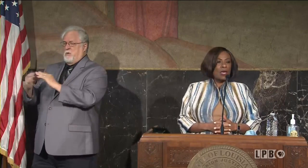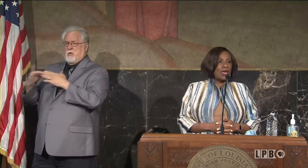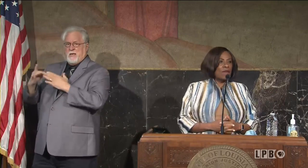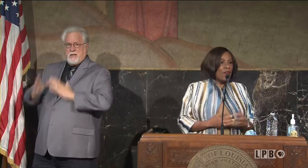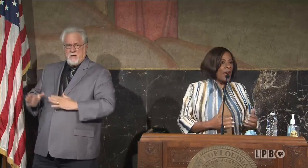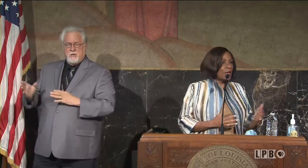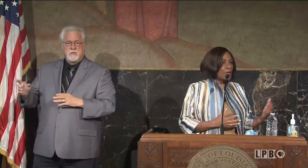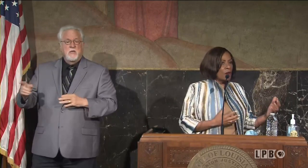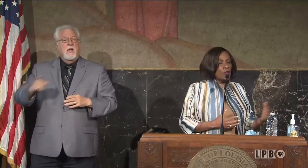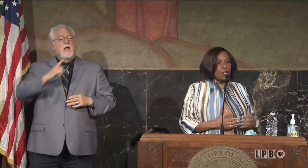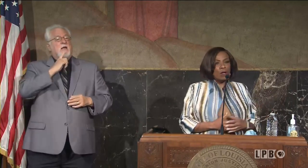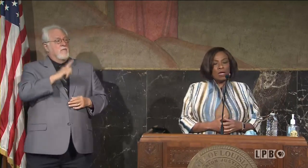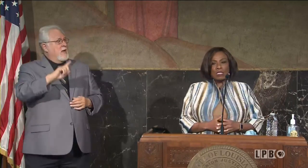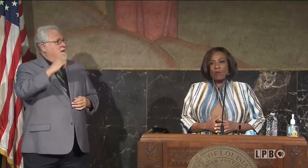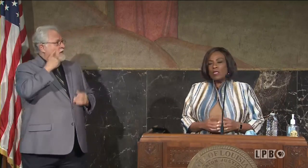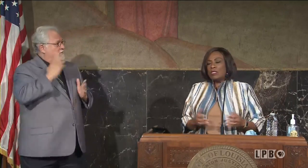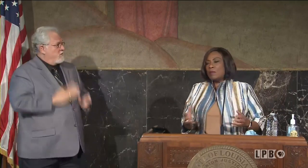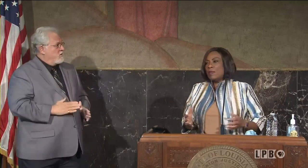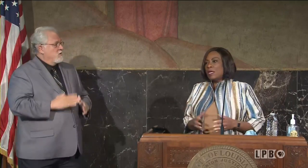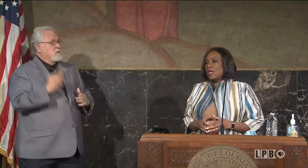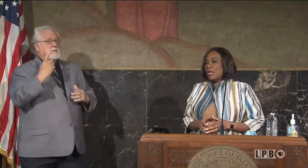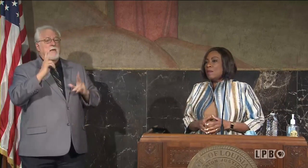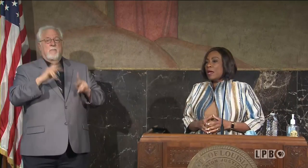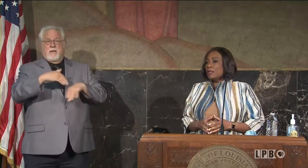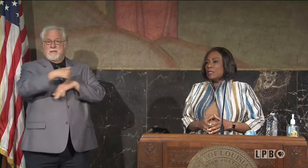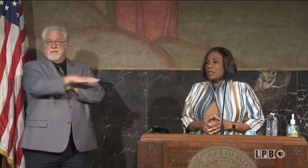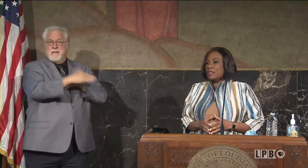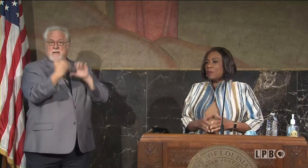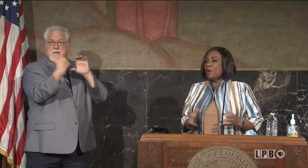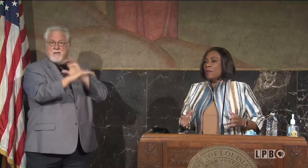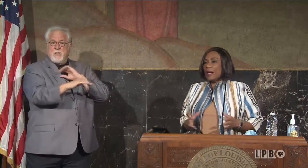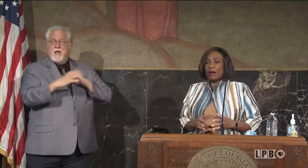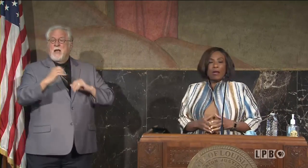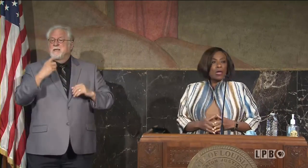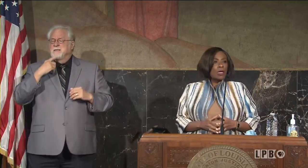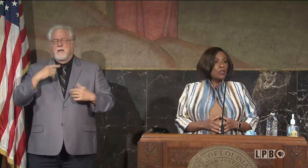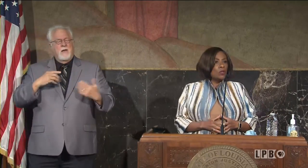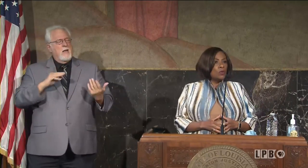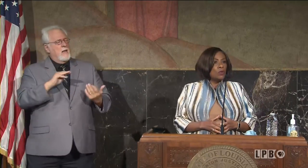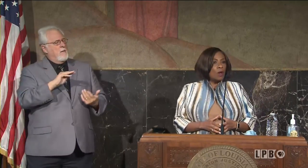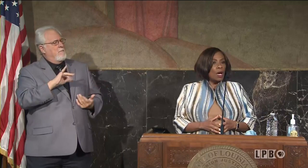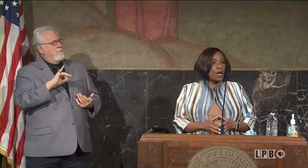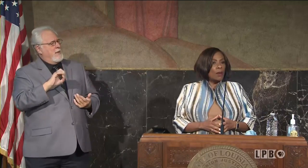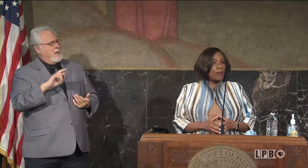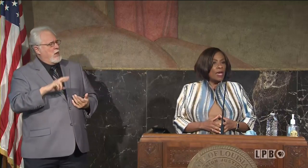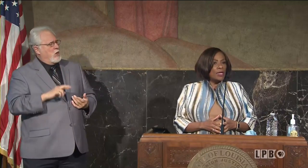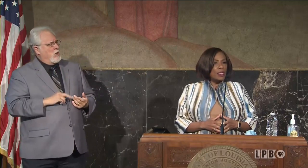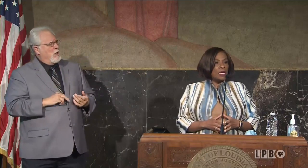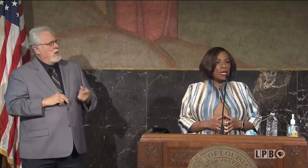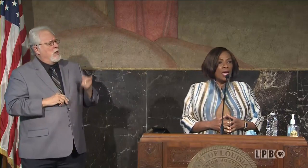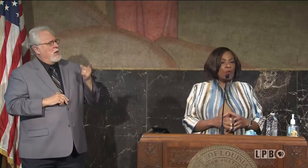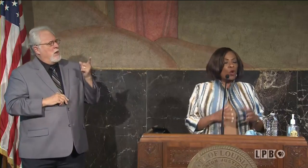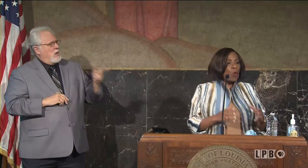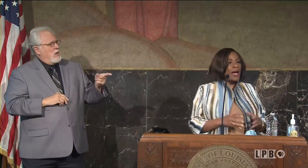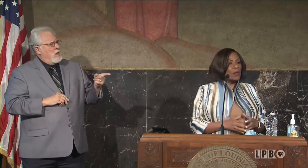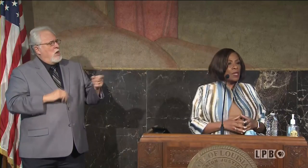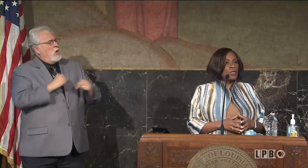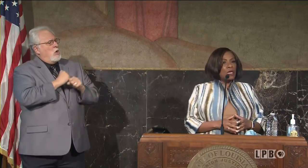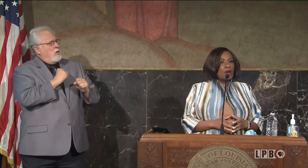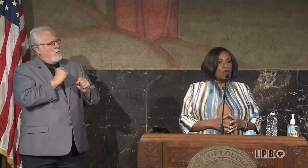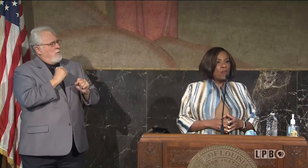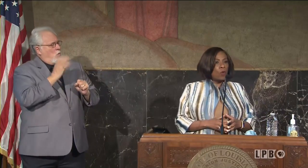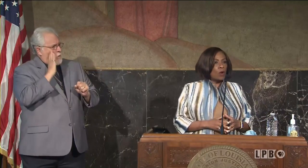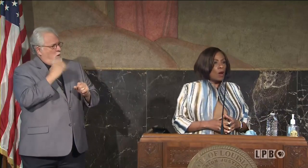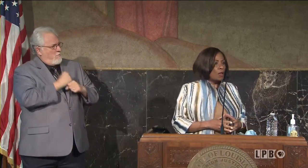leaders. In fact, Governor, someone sent me an email and they said, well, Mayor, you made it a